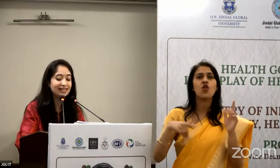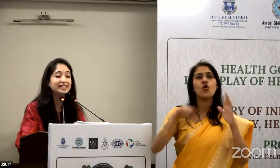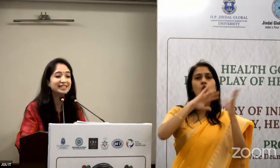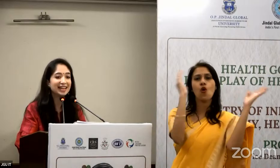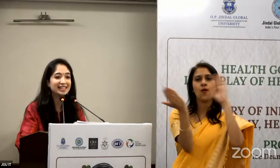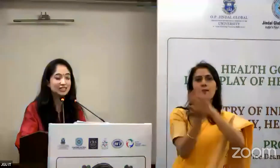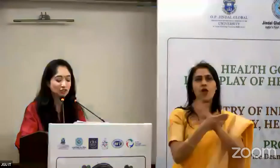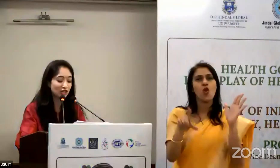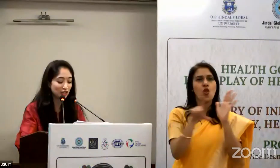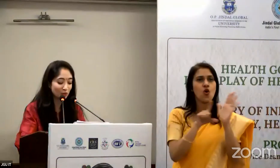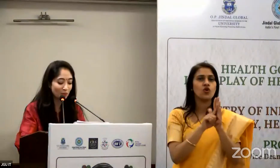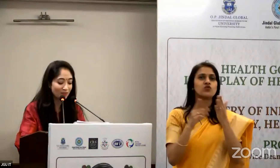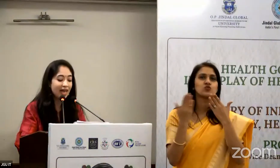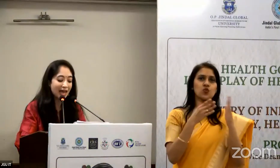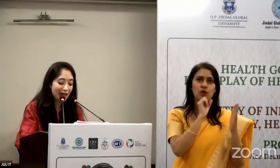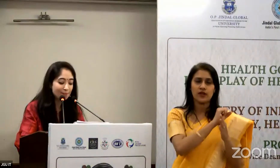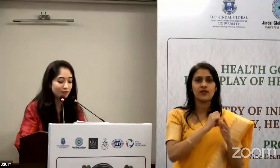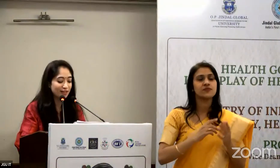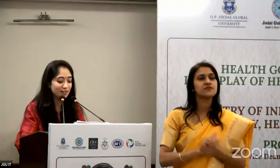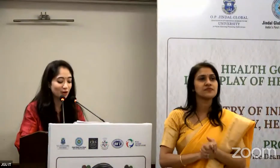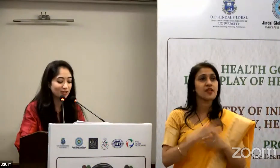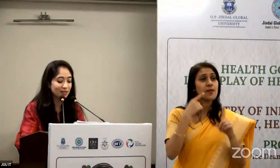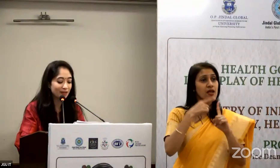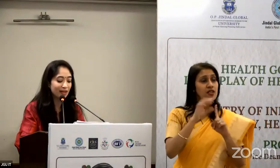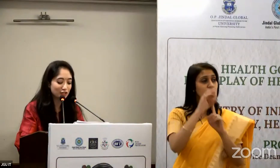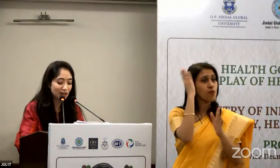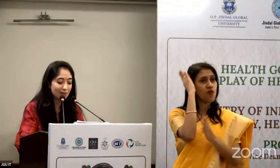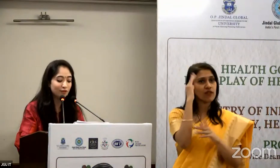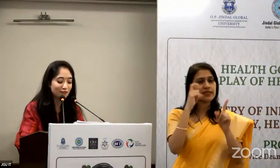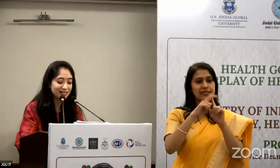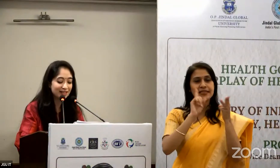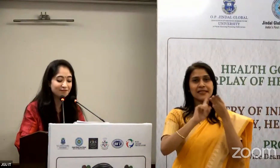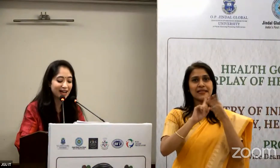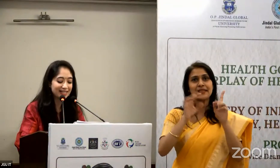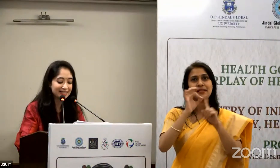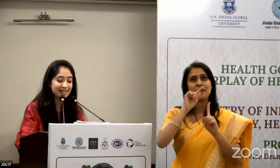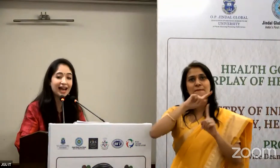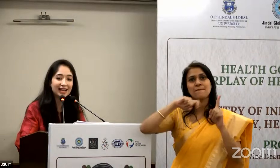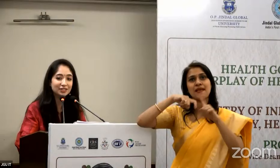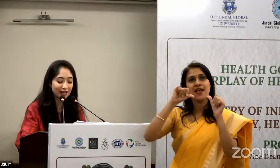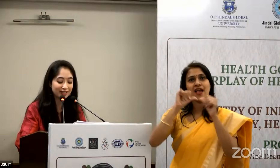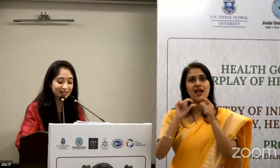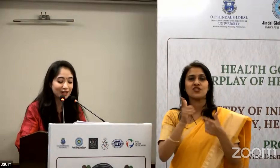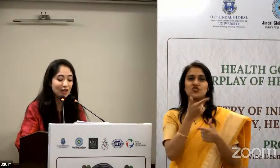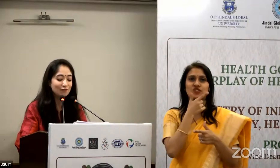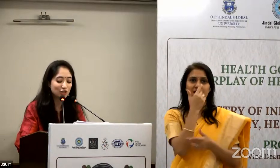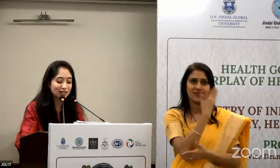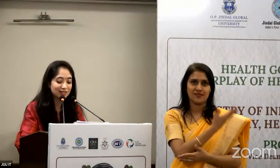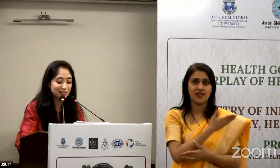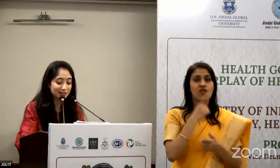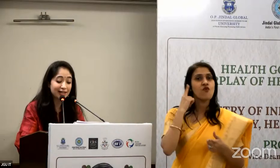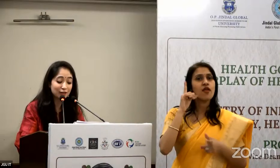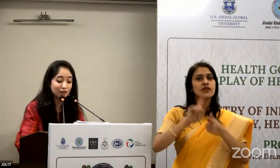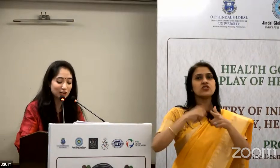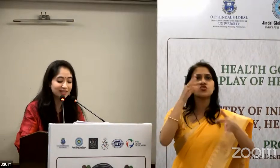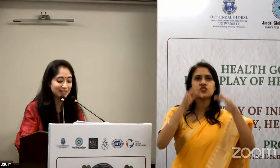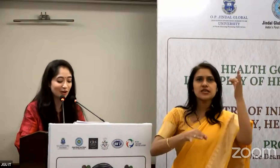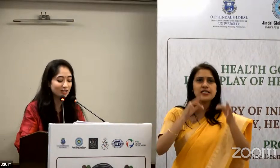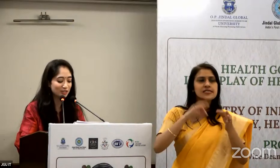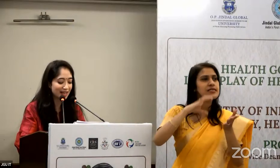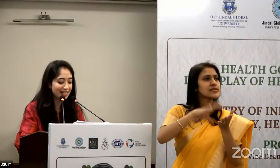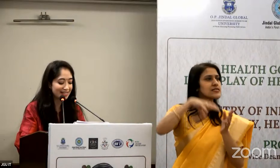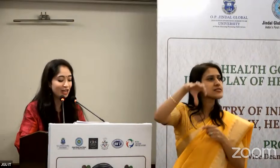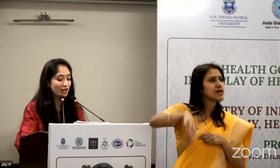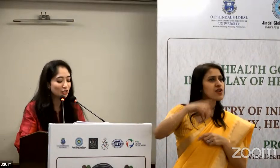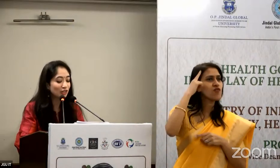International Legal Studies, JGU, and Professor Dr. Deepika Jain, Professor, Vice Dean, and Director for Center for Justice, Law